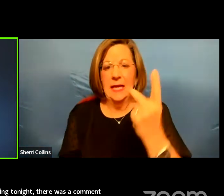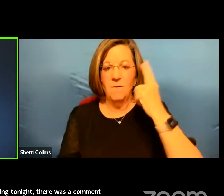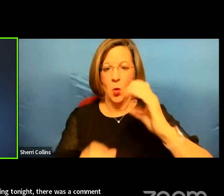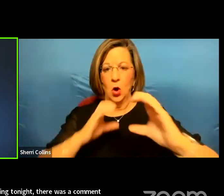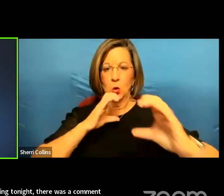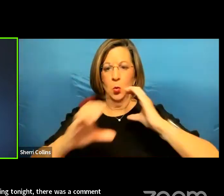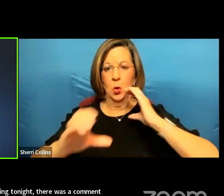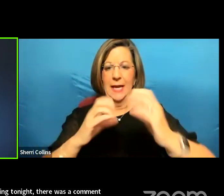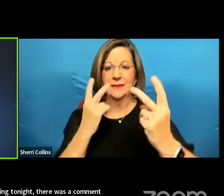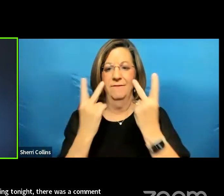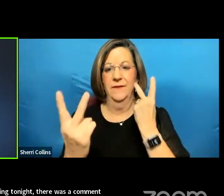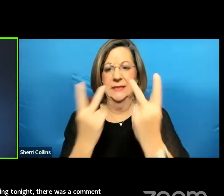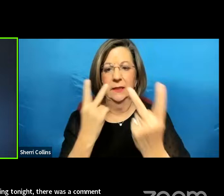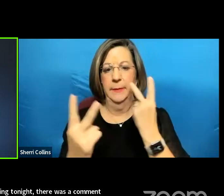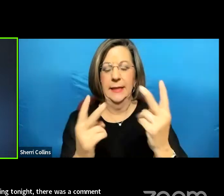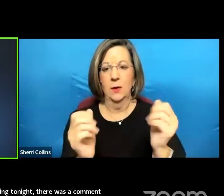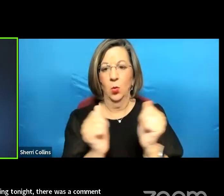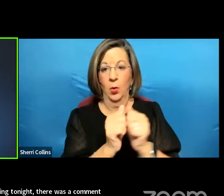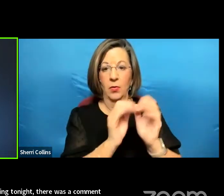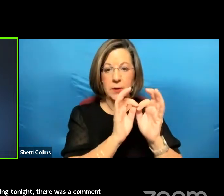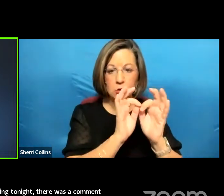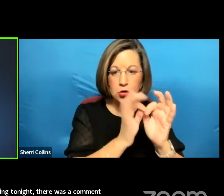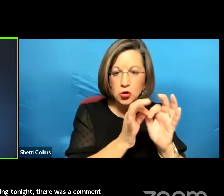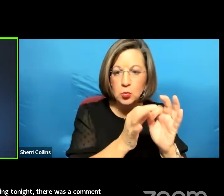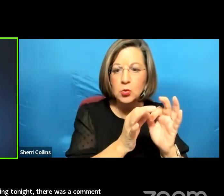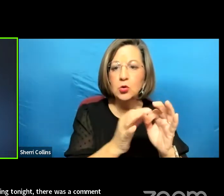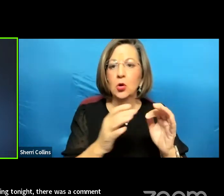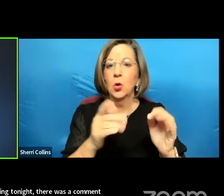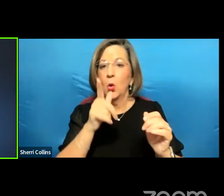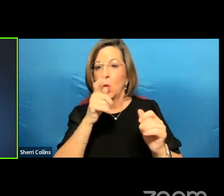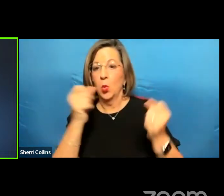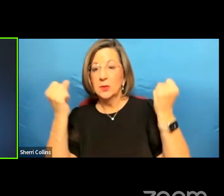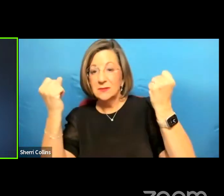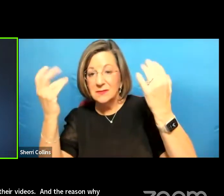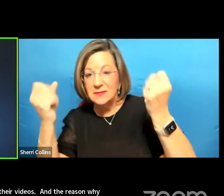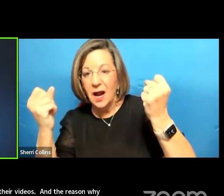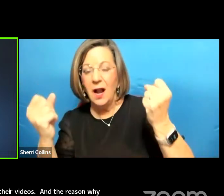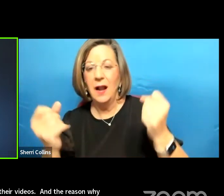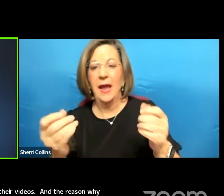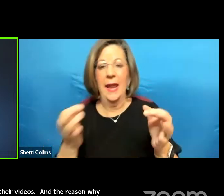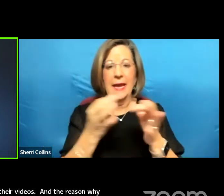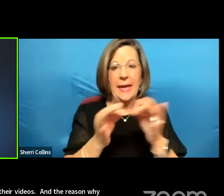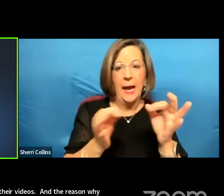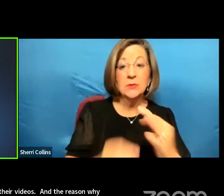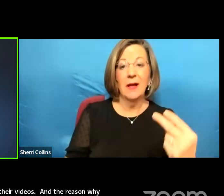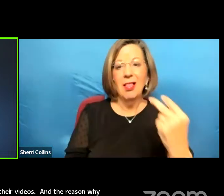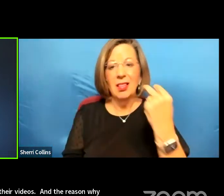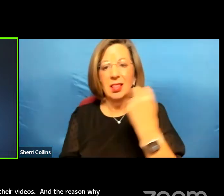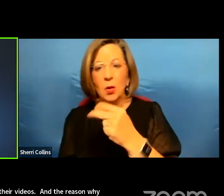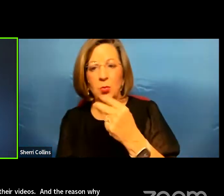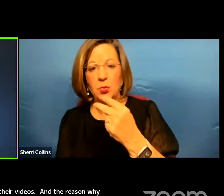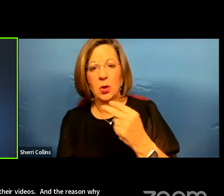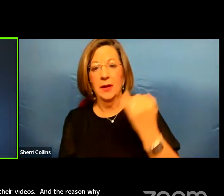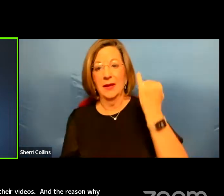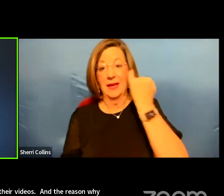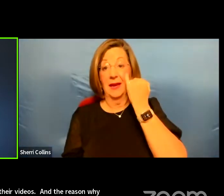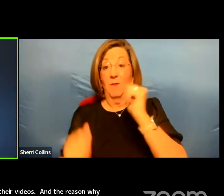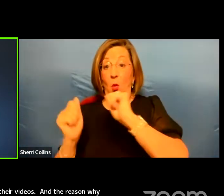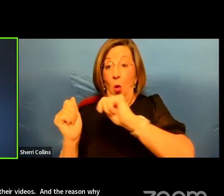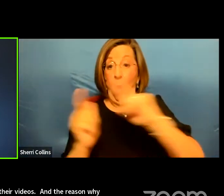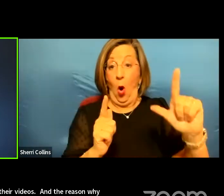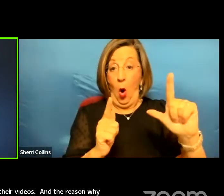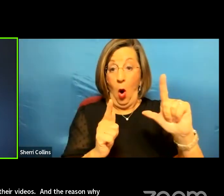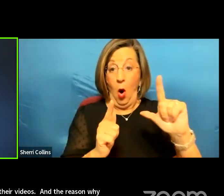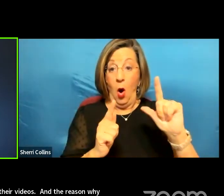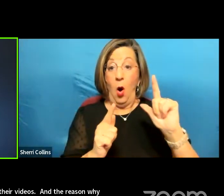that is so that we can see for communication, for visibility, with the interpreters who are signing and the